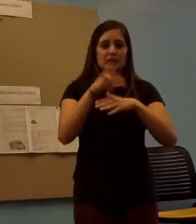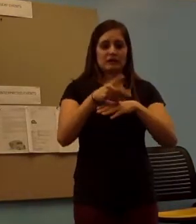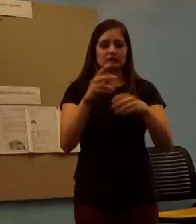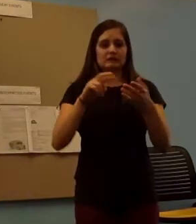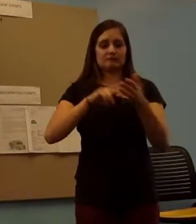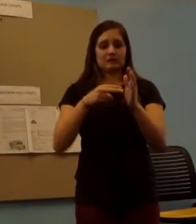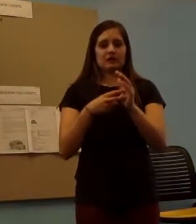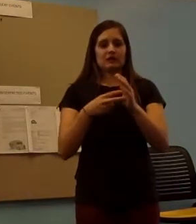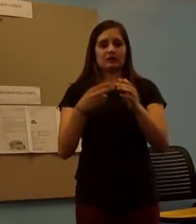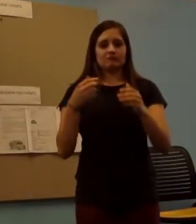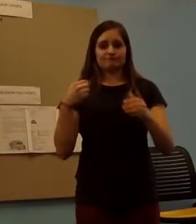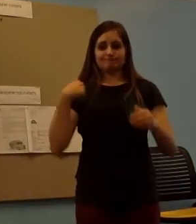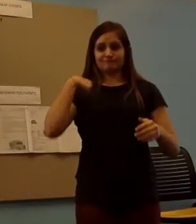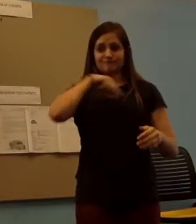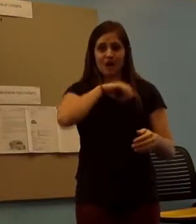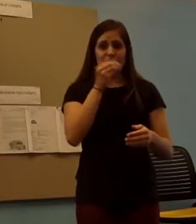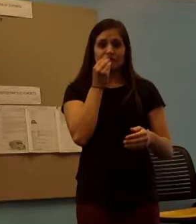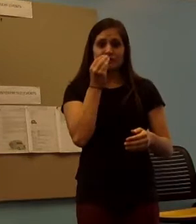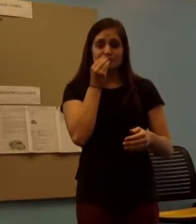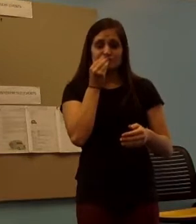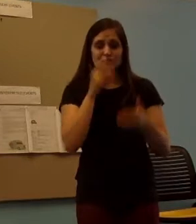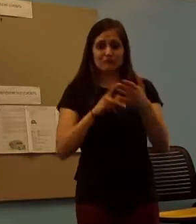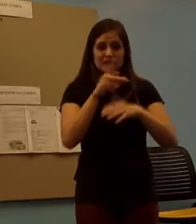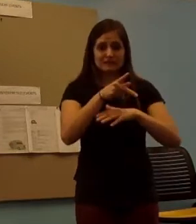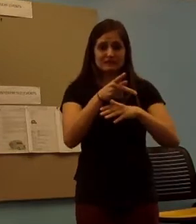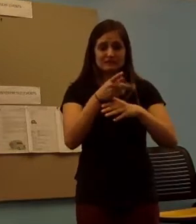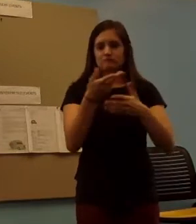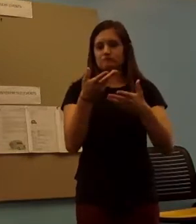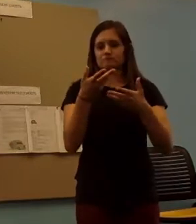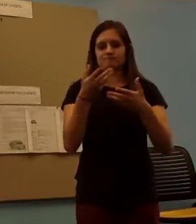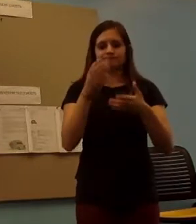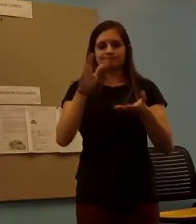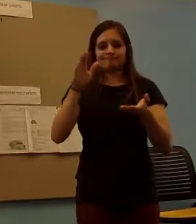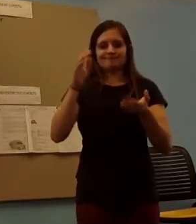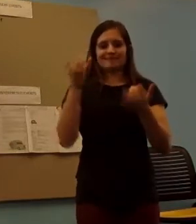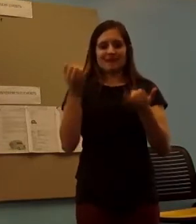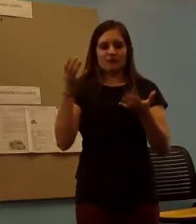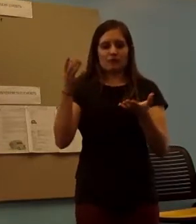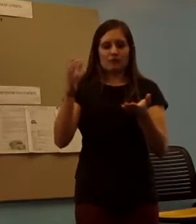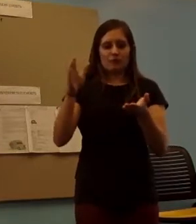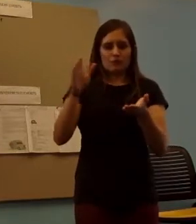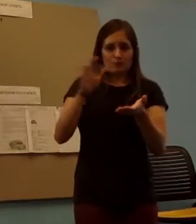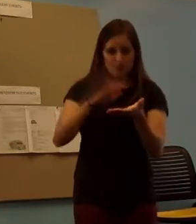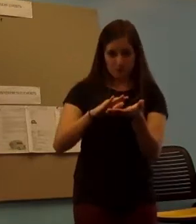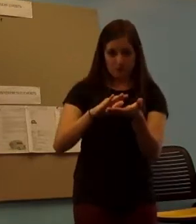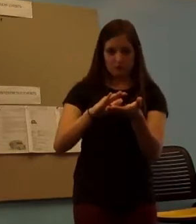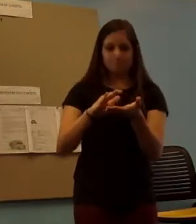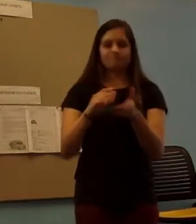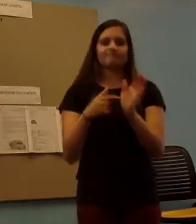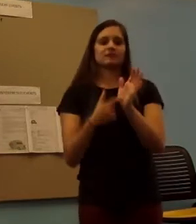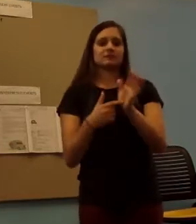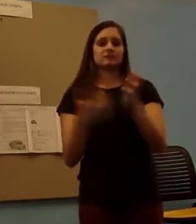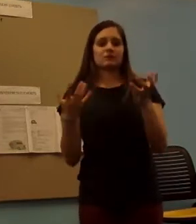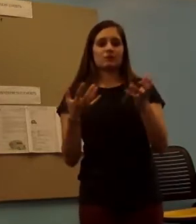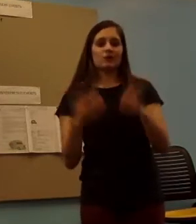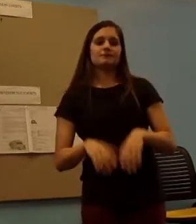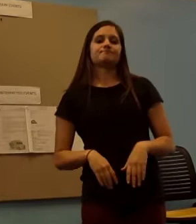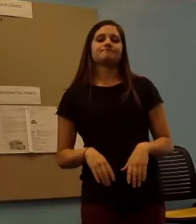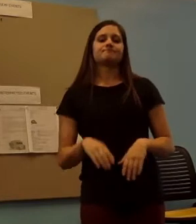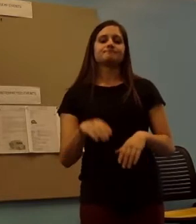One example that they gave of a keystone species is the sea otter. So you'll have a sea otter. Without them,